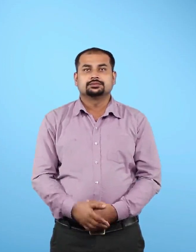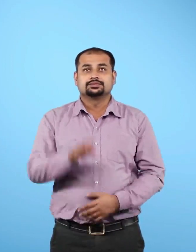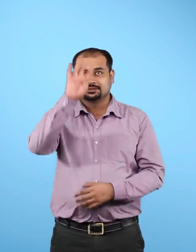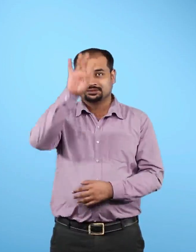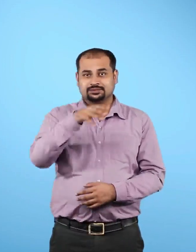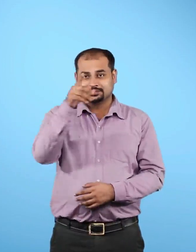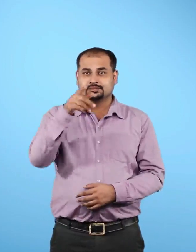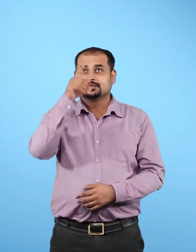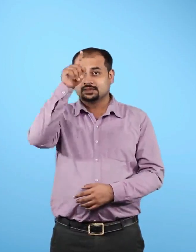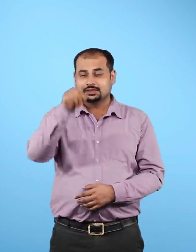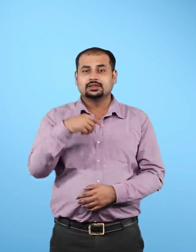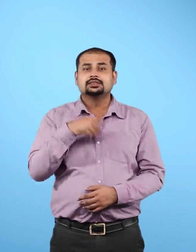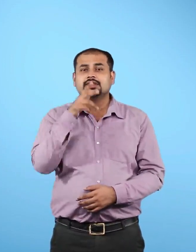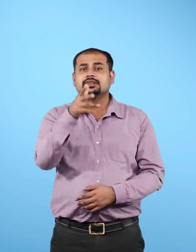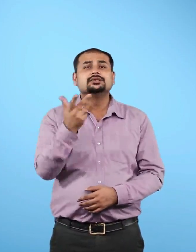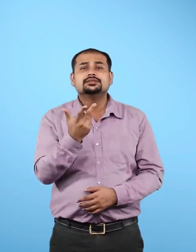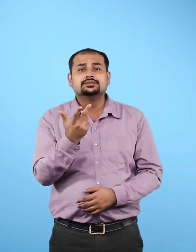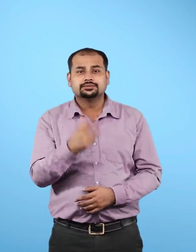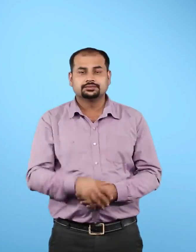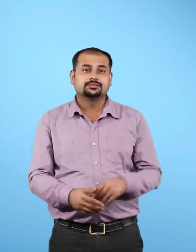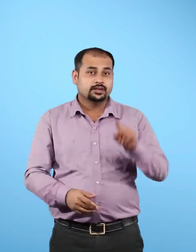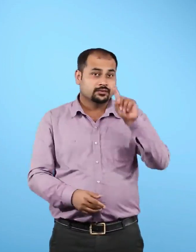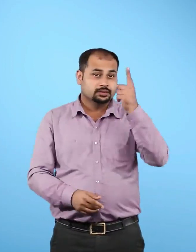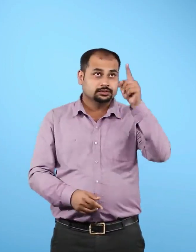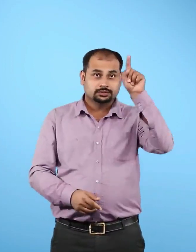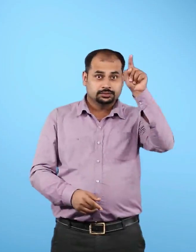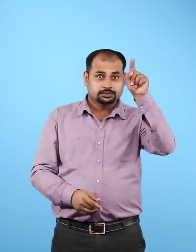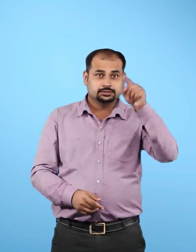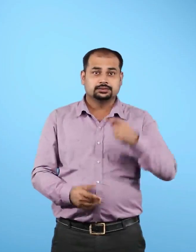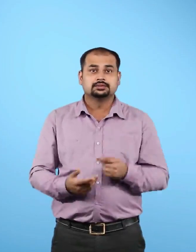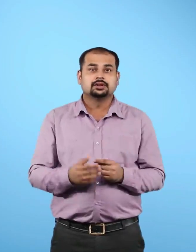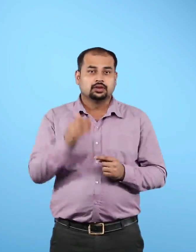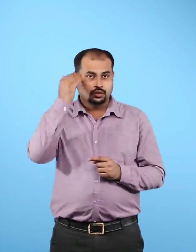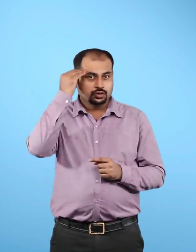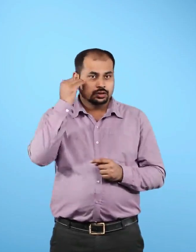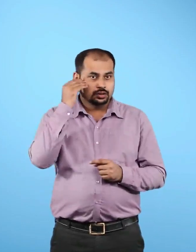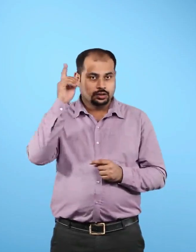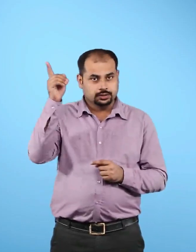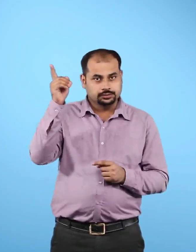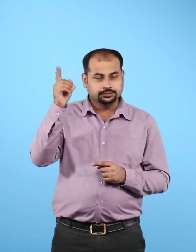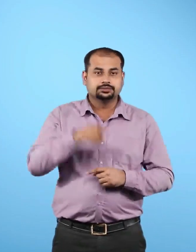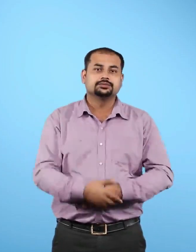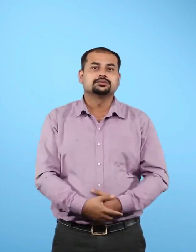The table reads like this row-wise. Country, Korea.